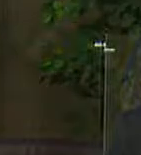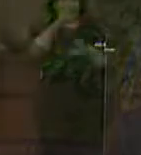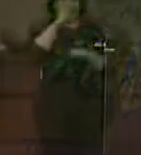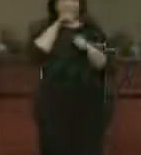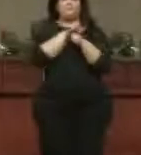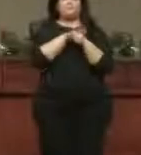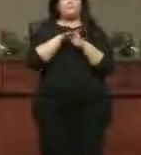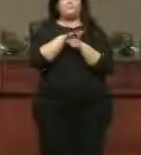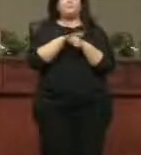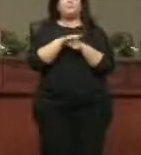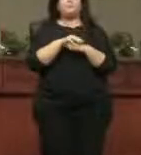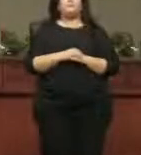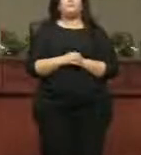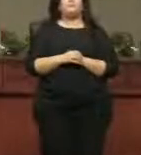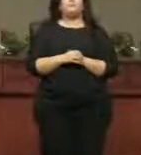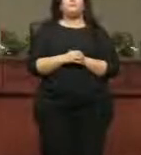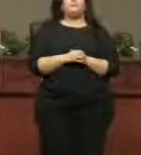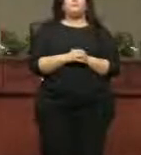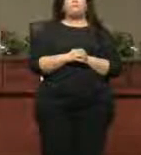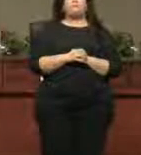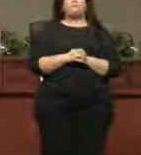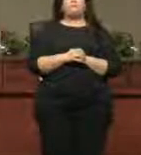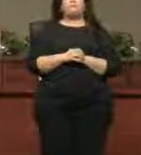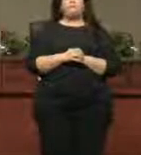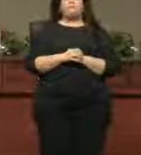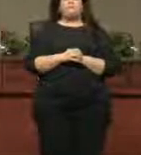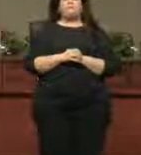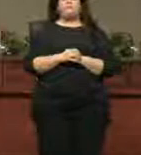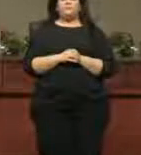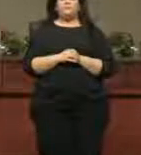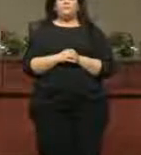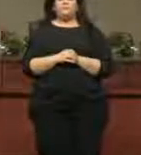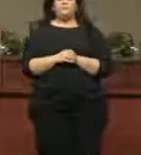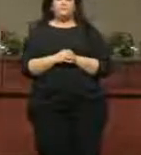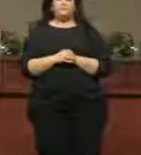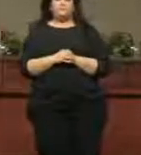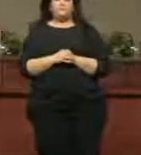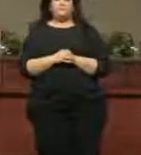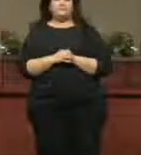of this afternoon, that number is